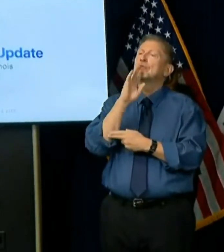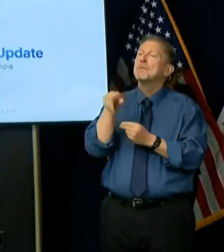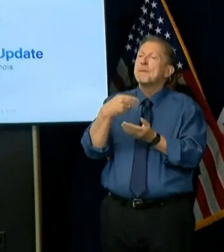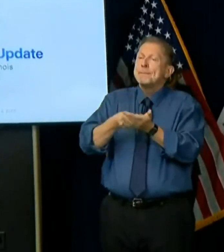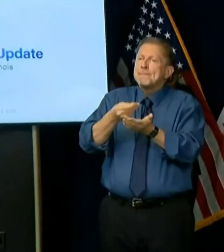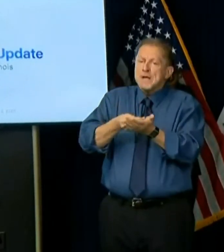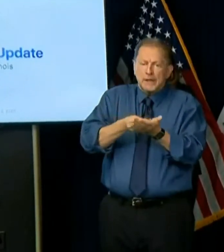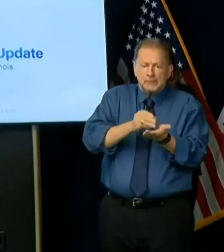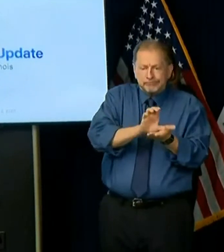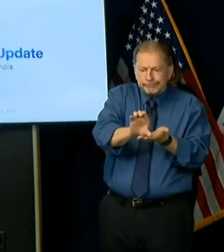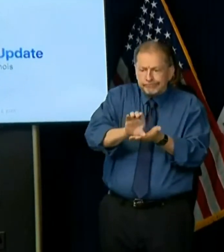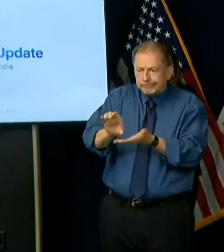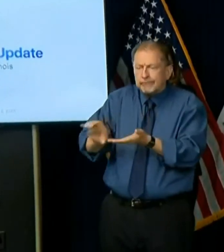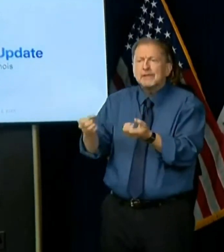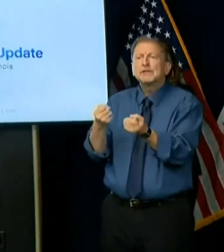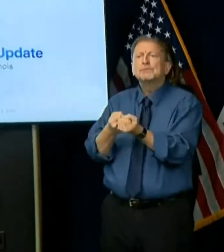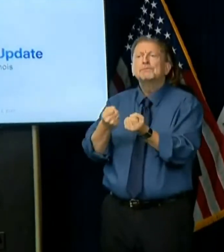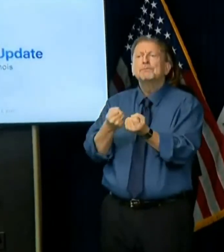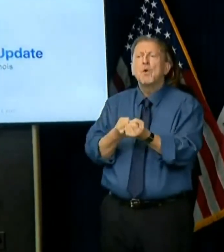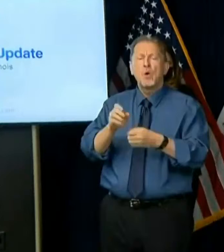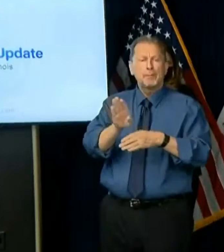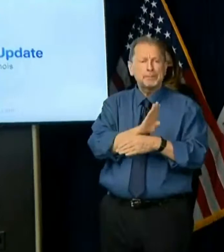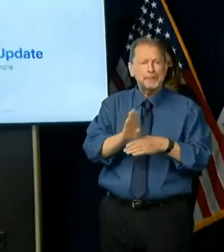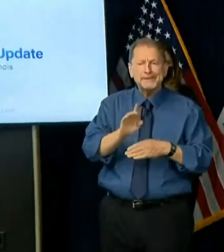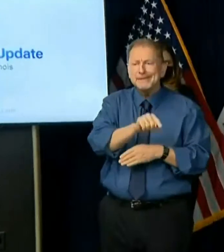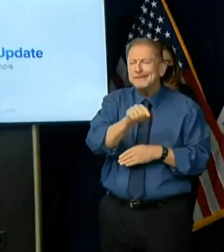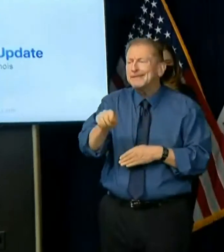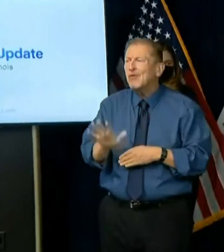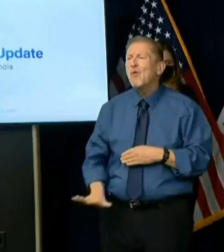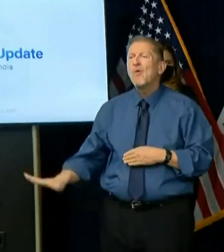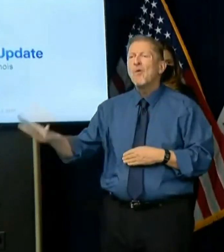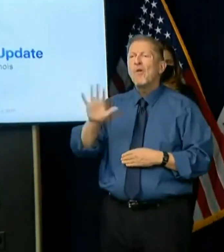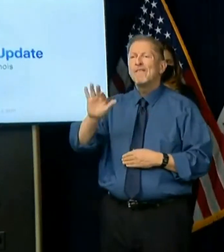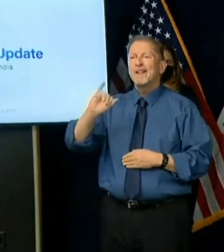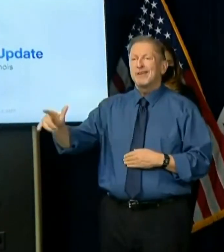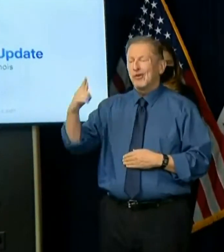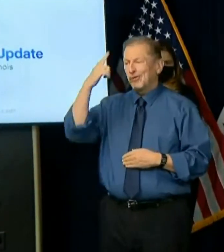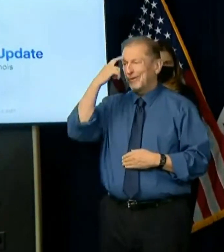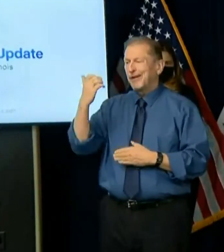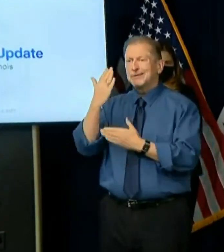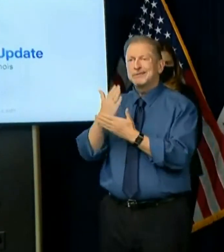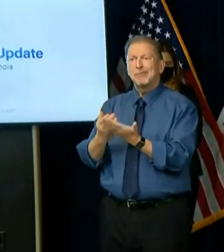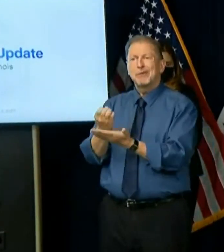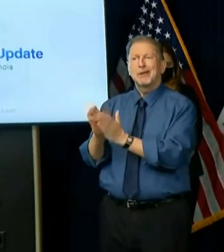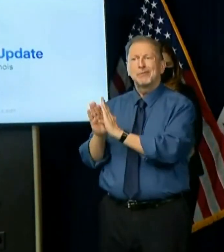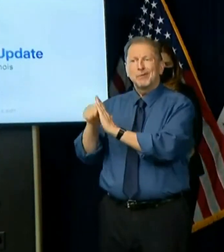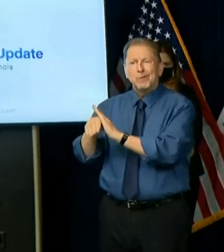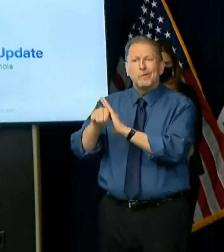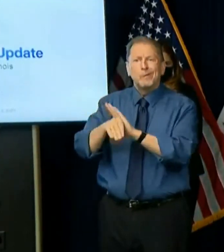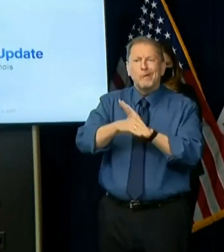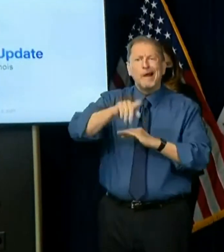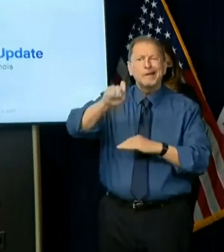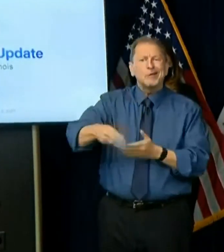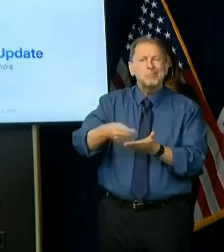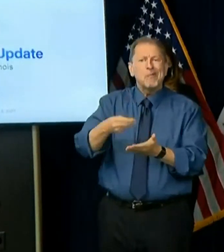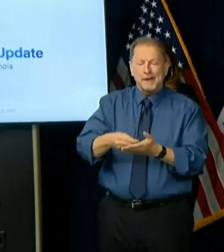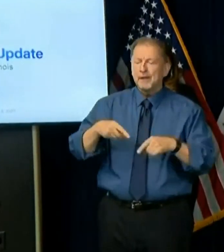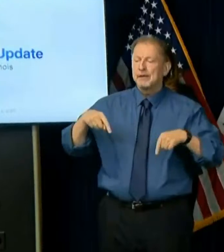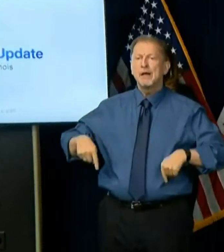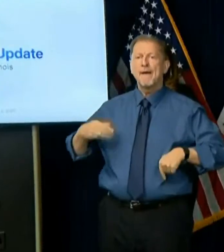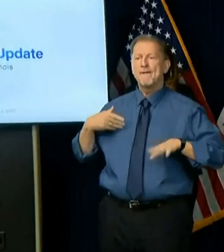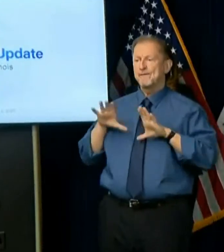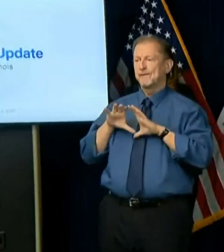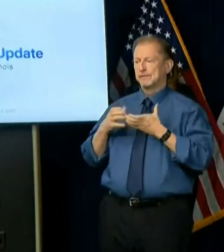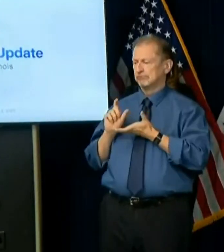we're offering to businesses and communities throughout the state as we battle the economic impact of this public health